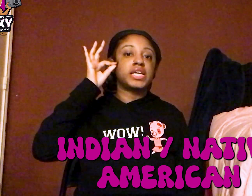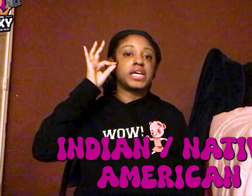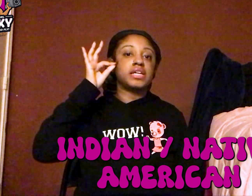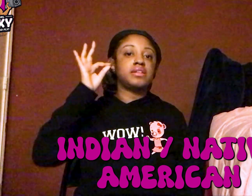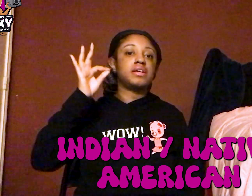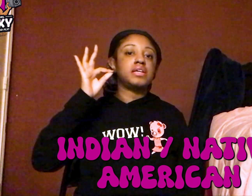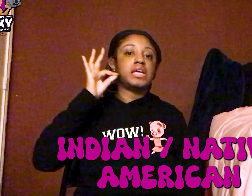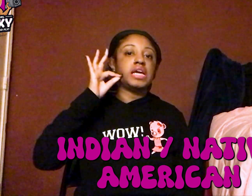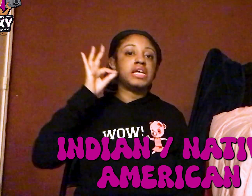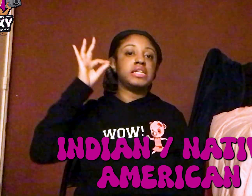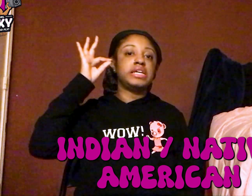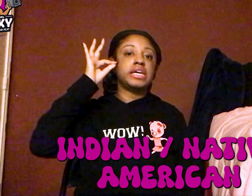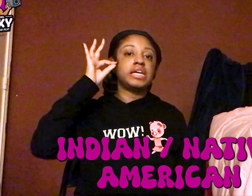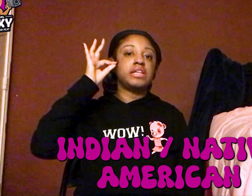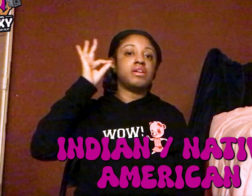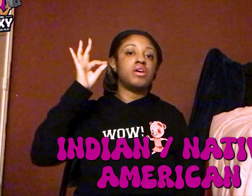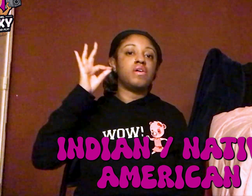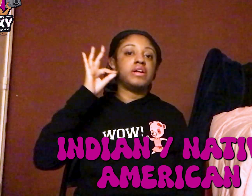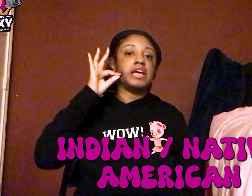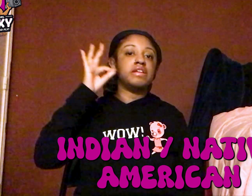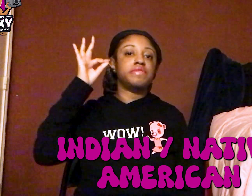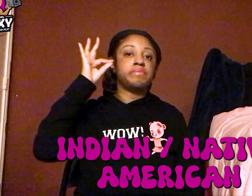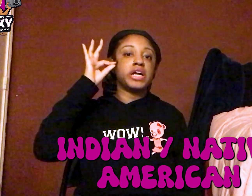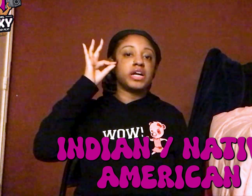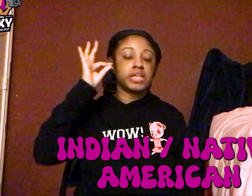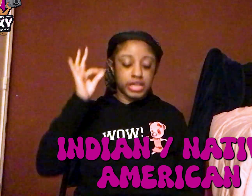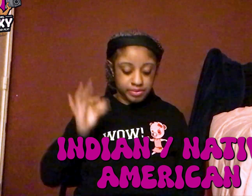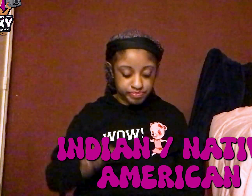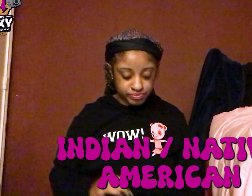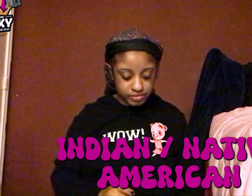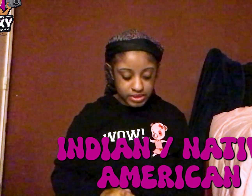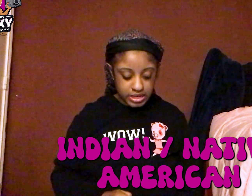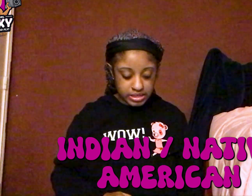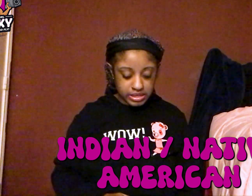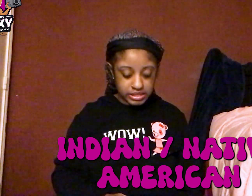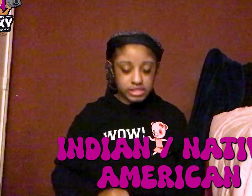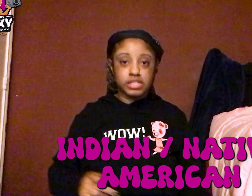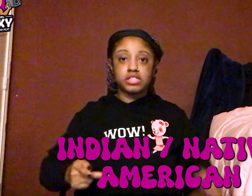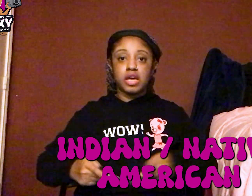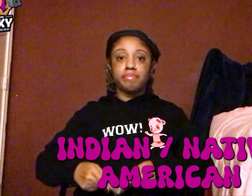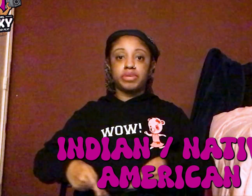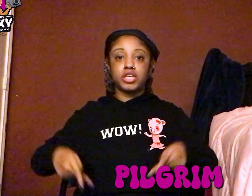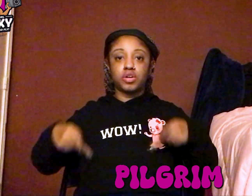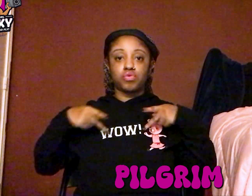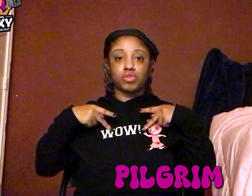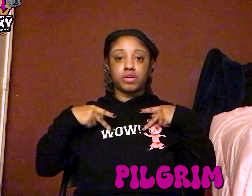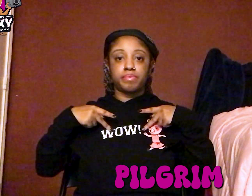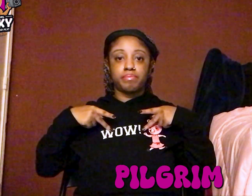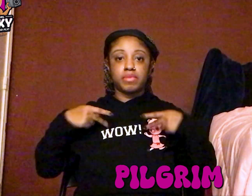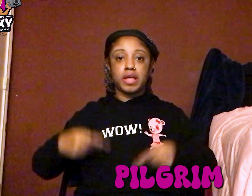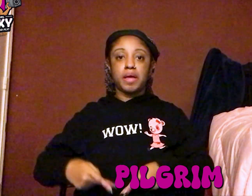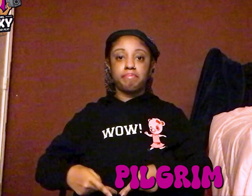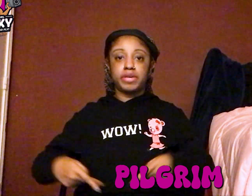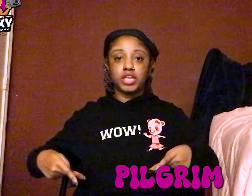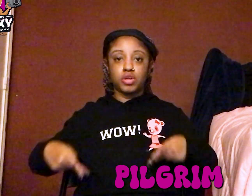American. Indian or Native American. Then this is pilgrim.